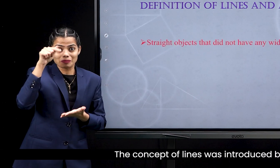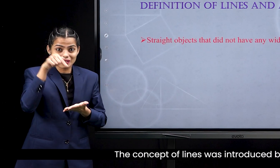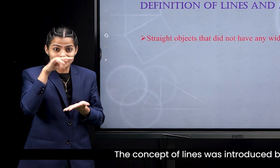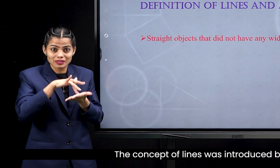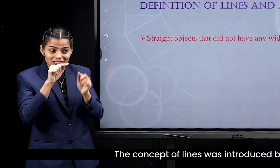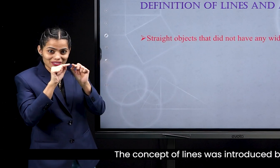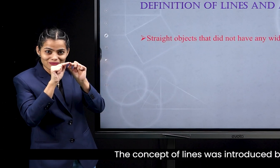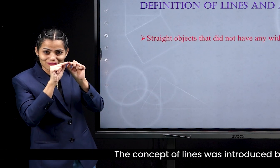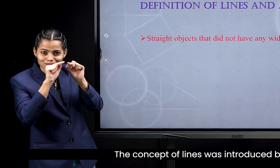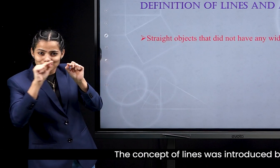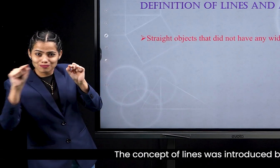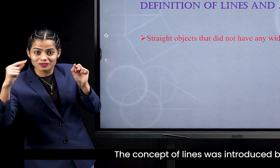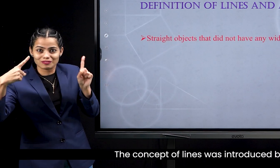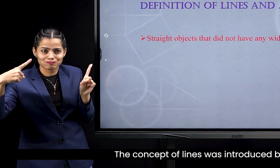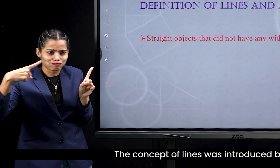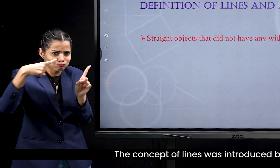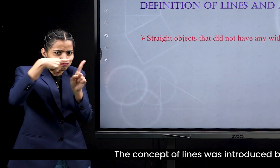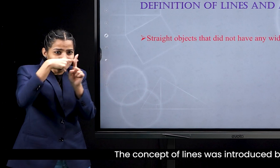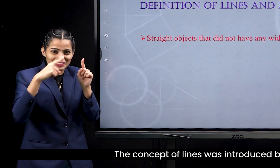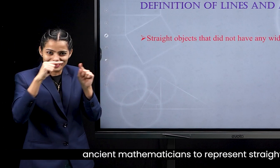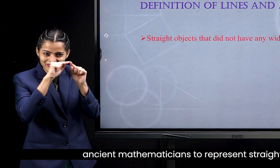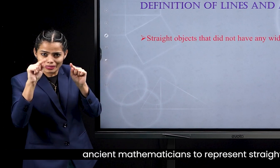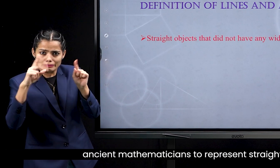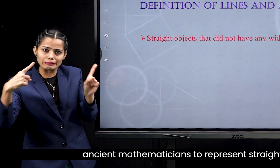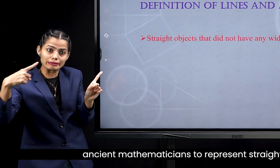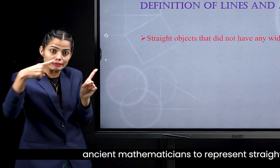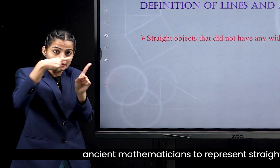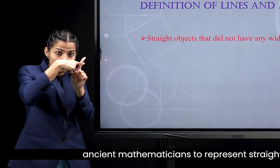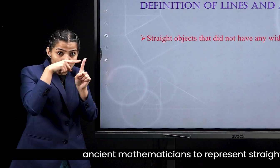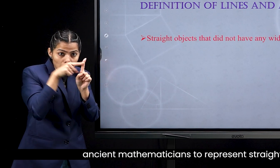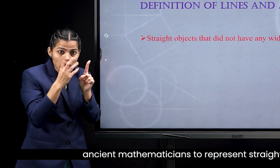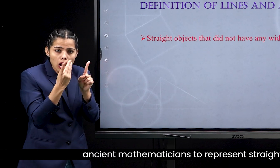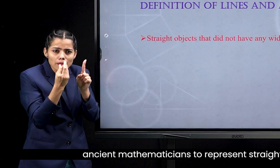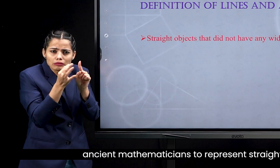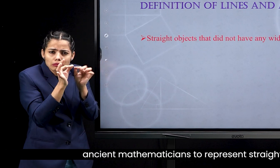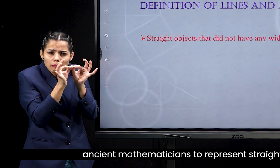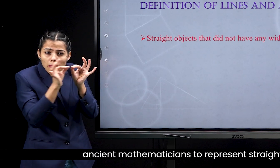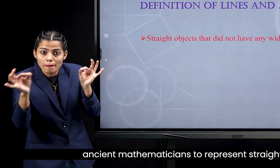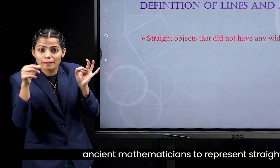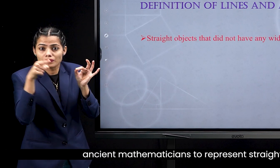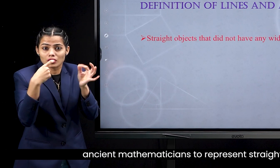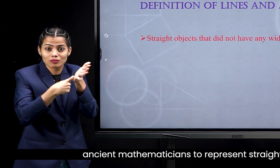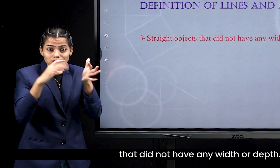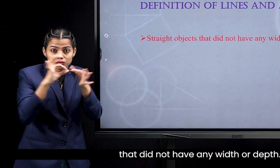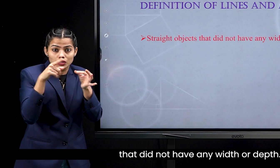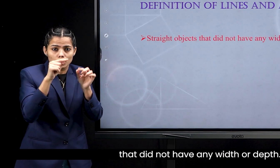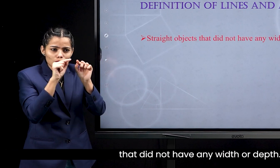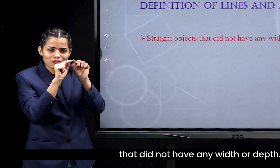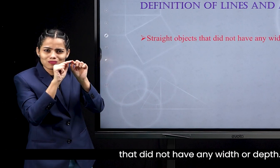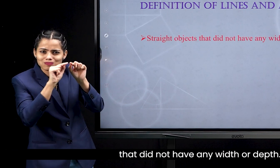The concept of lines was introduced by ancient mathematicians to represent straight objects that did not have